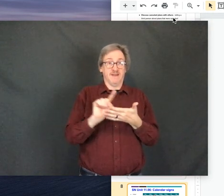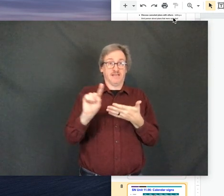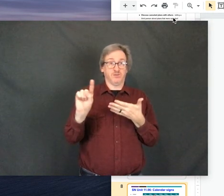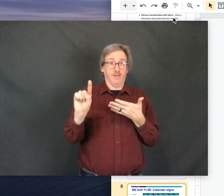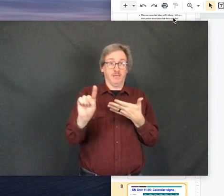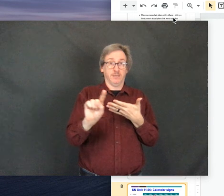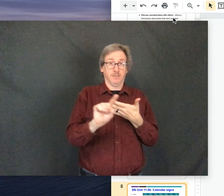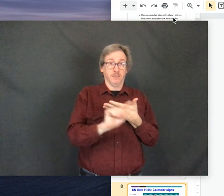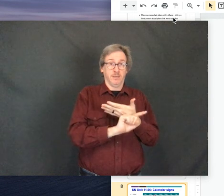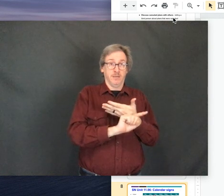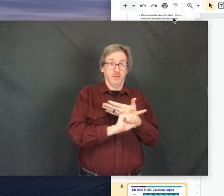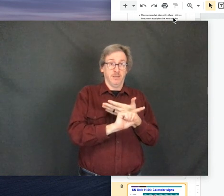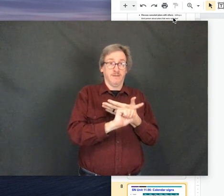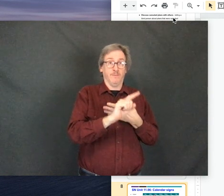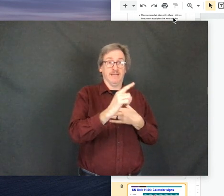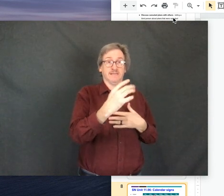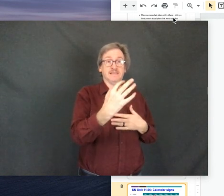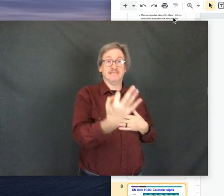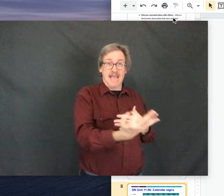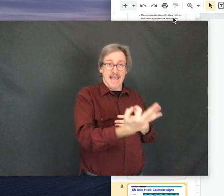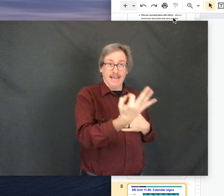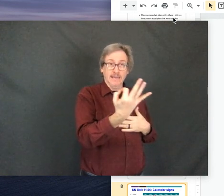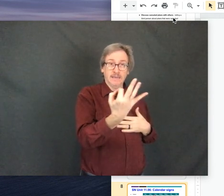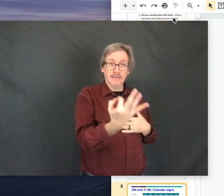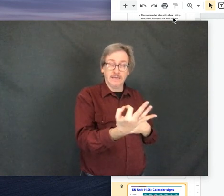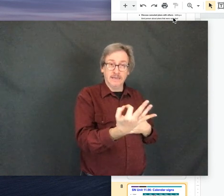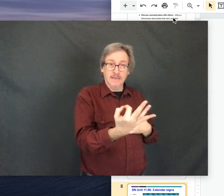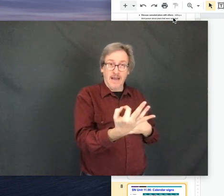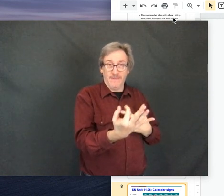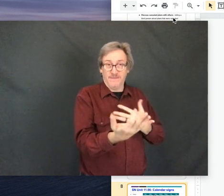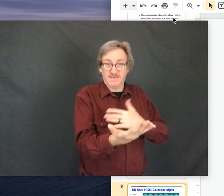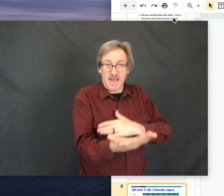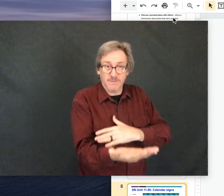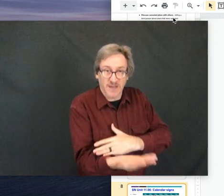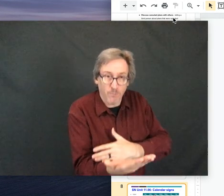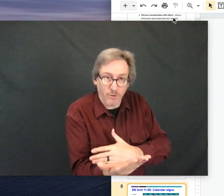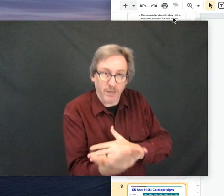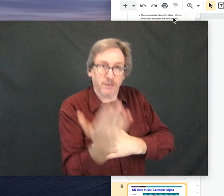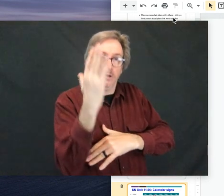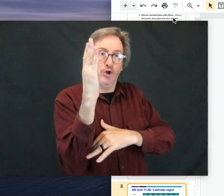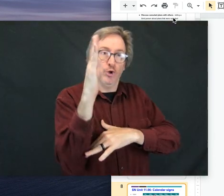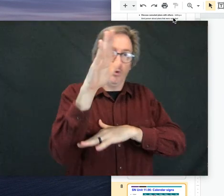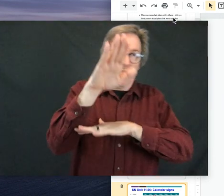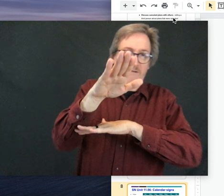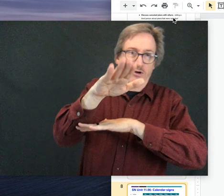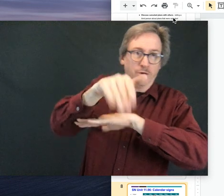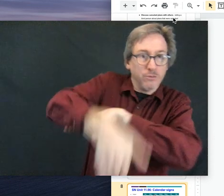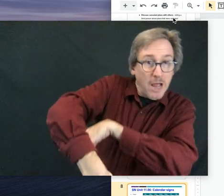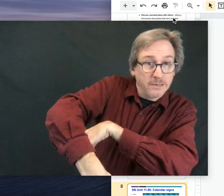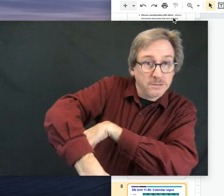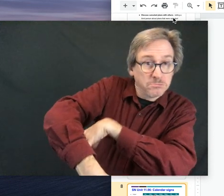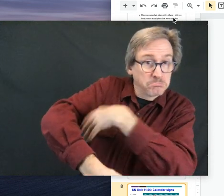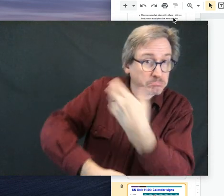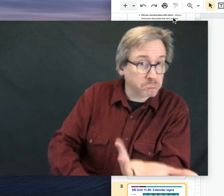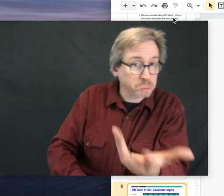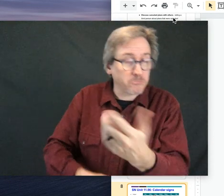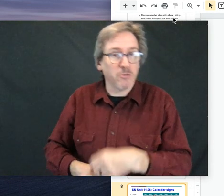of next week. Then we get to the day, and then the time of day, morning, noon, afternoon,